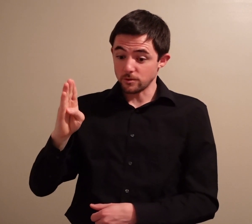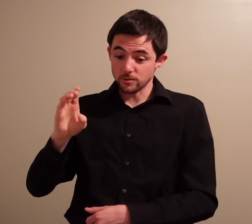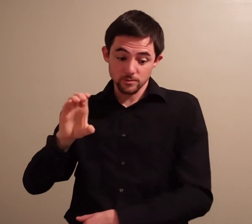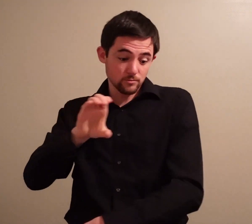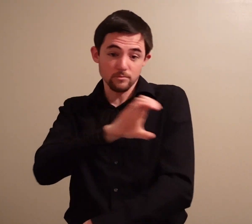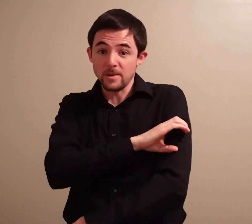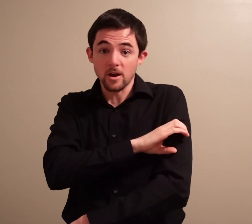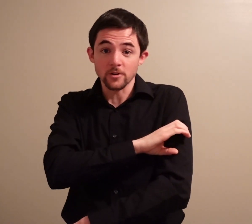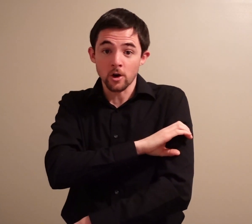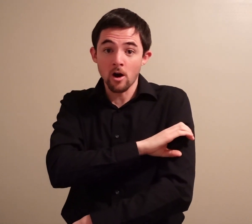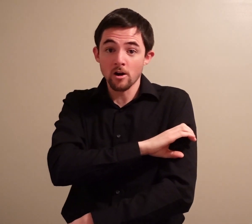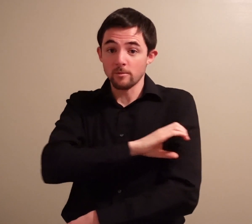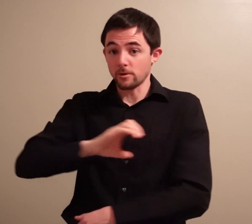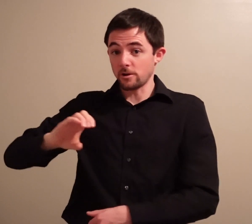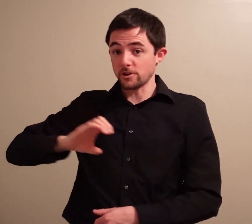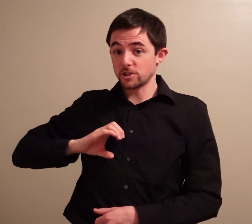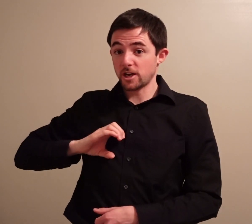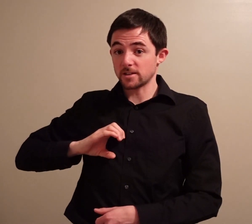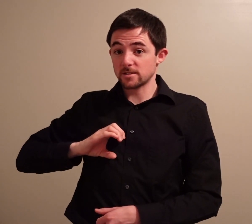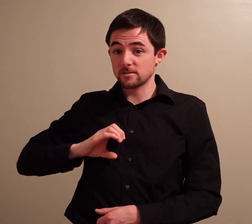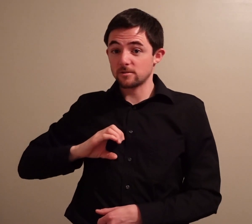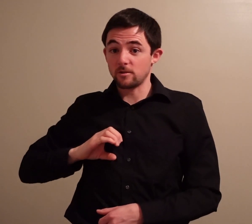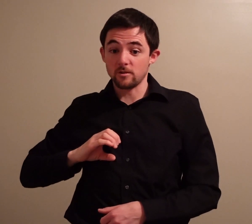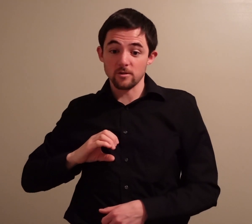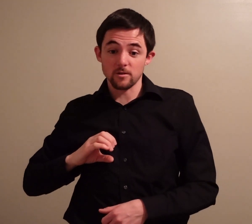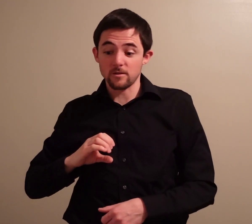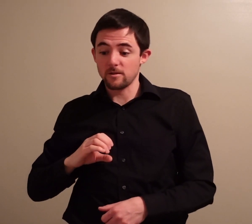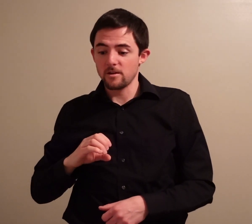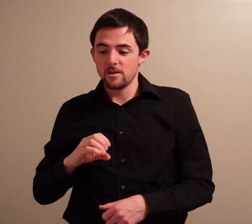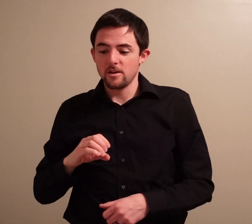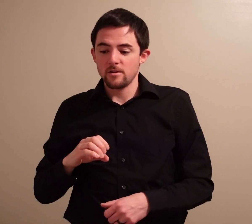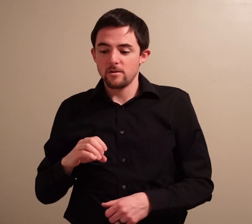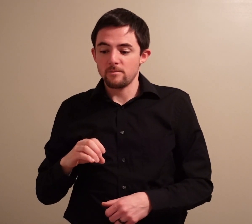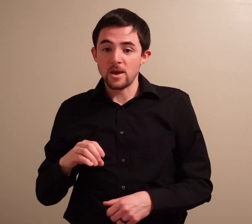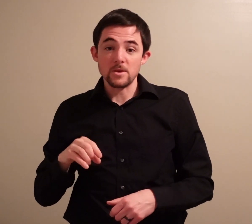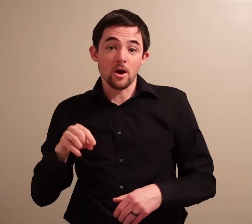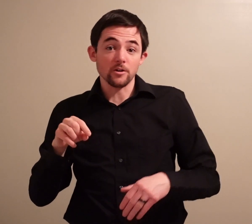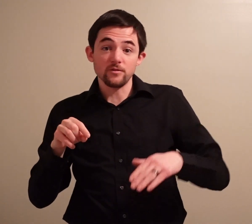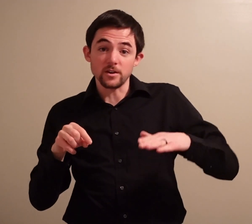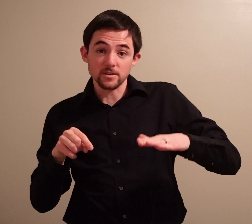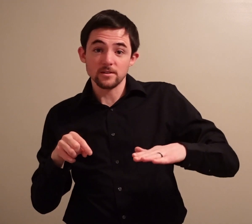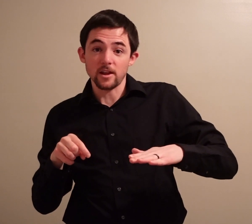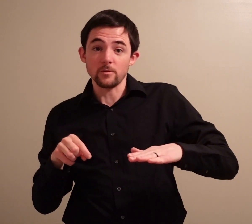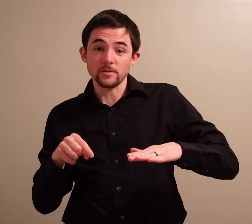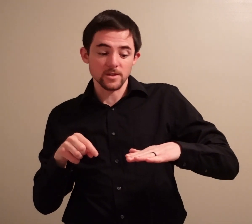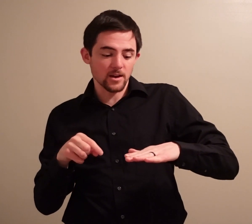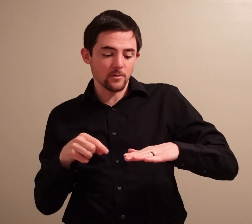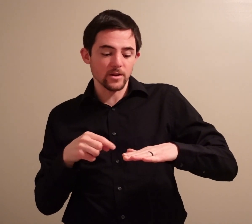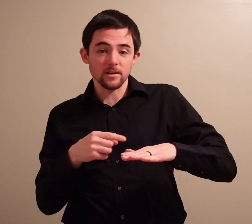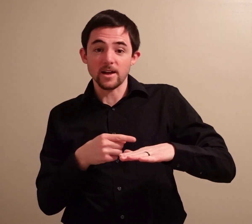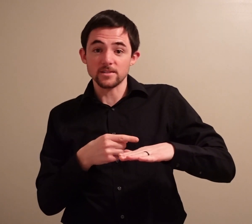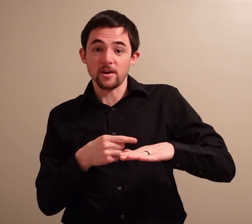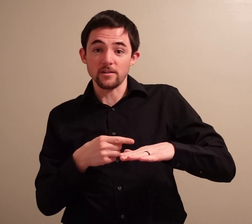bruise maybe on your arm or on your chest or maybe on a foot, like we were saying how we could classify a